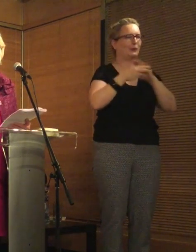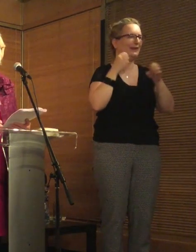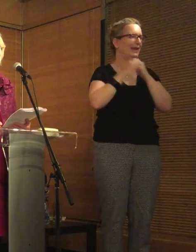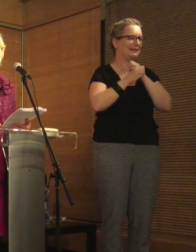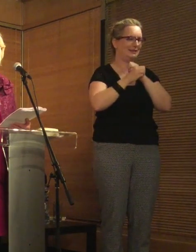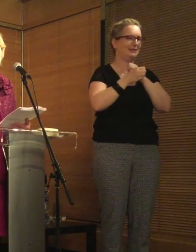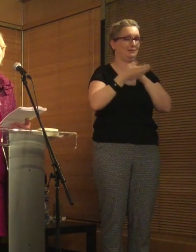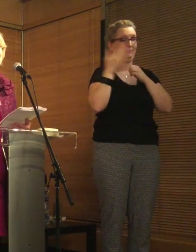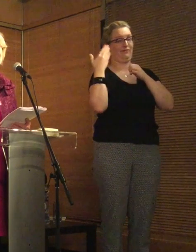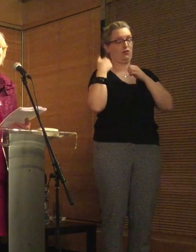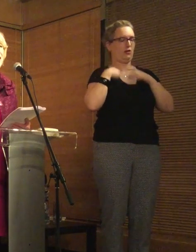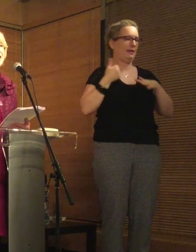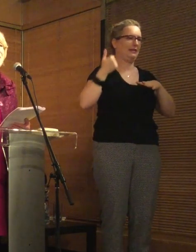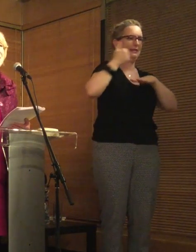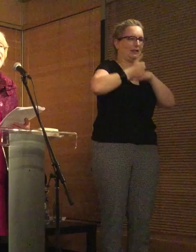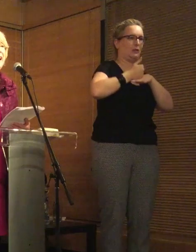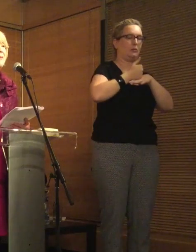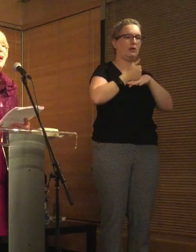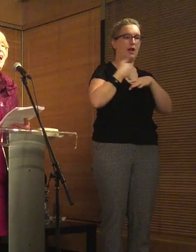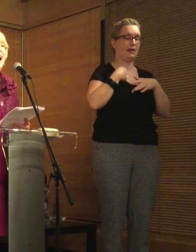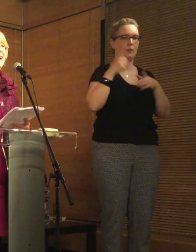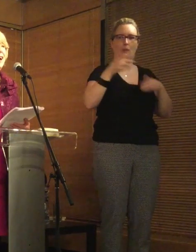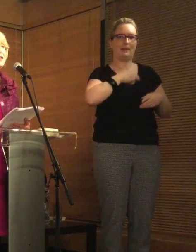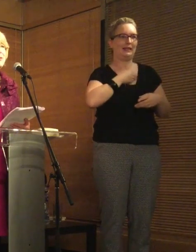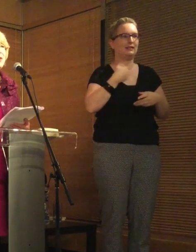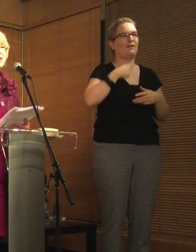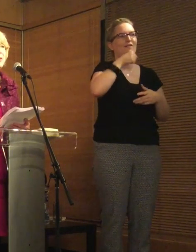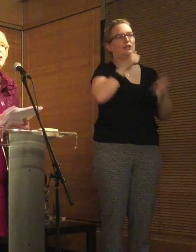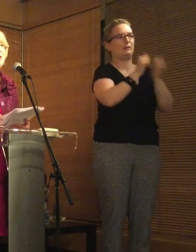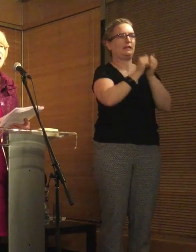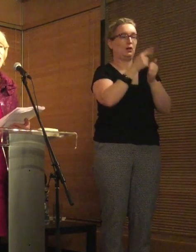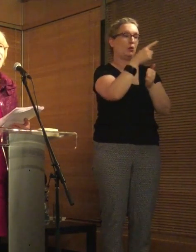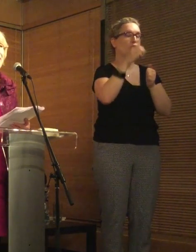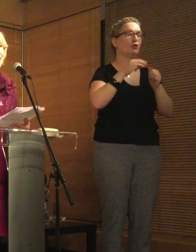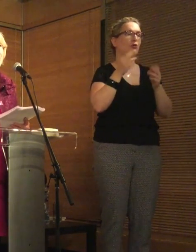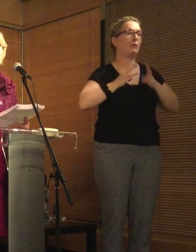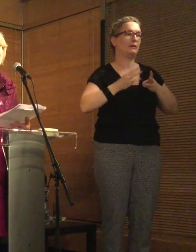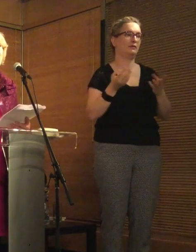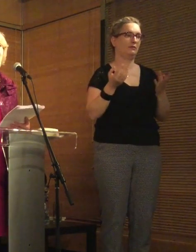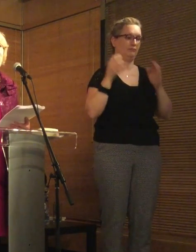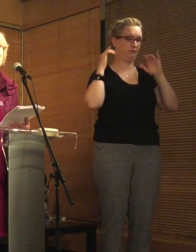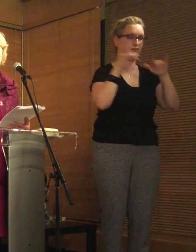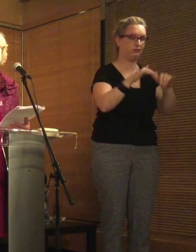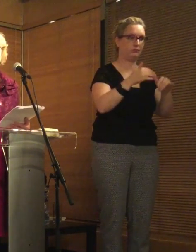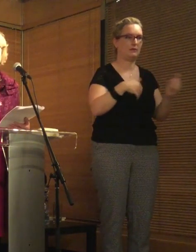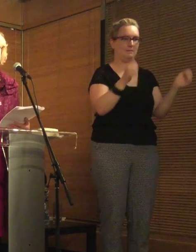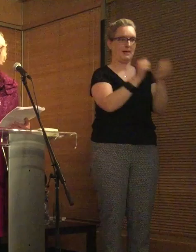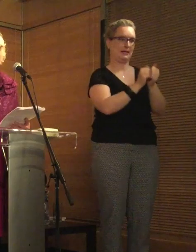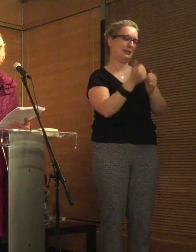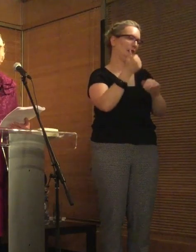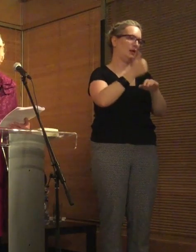weekend, and how they were so pleased when 100 women came, and a lot of them, of course, were women who had already been involved in